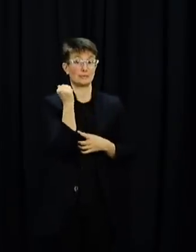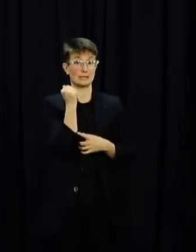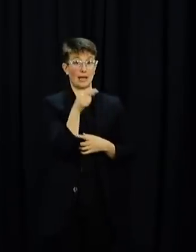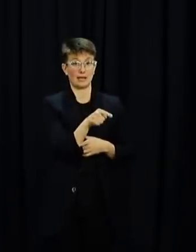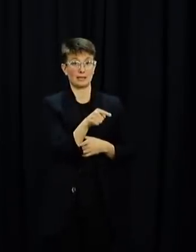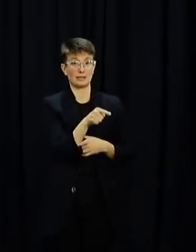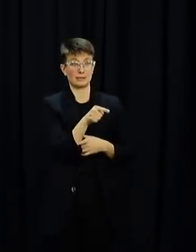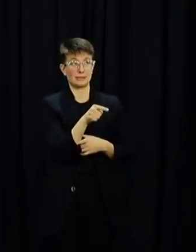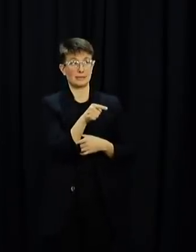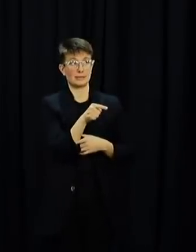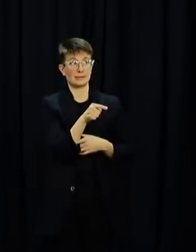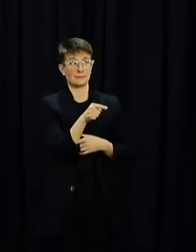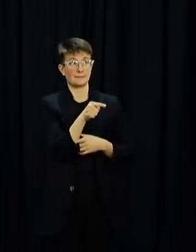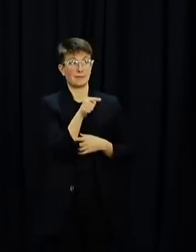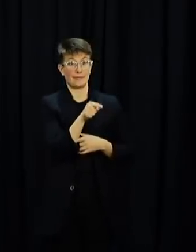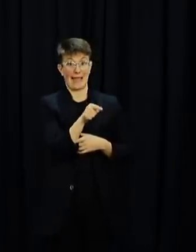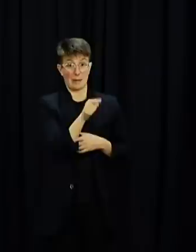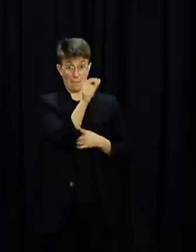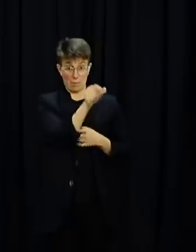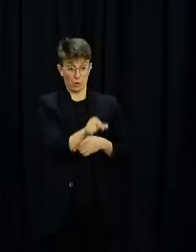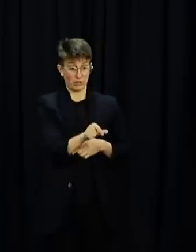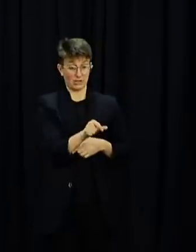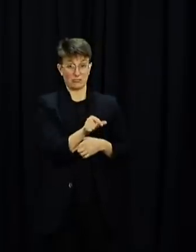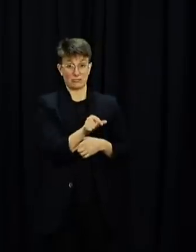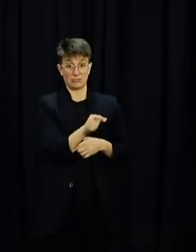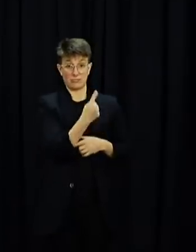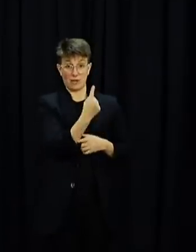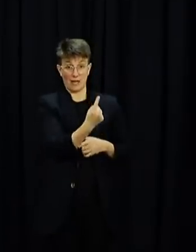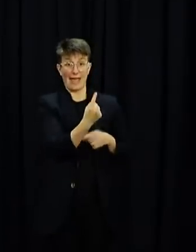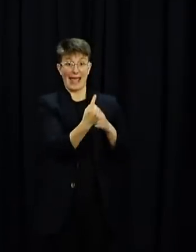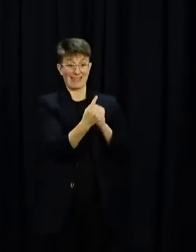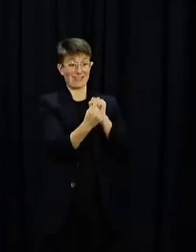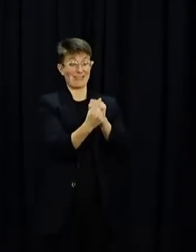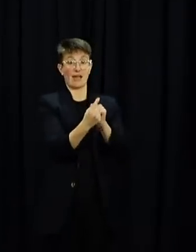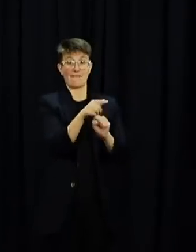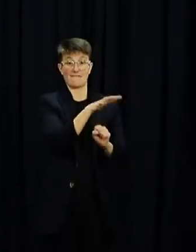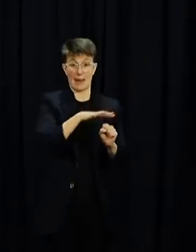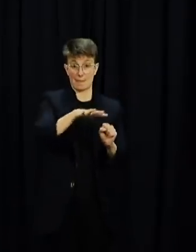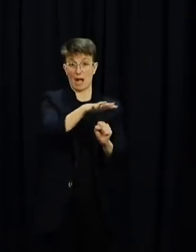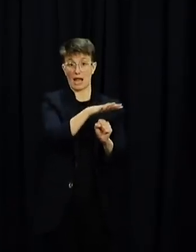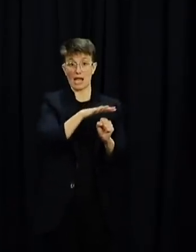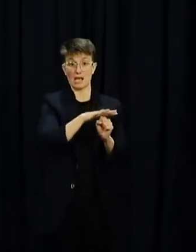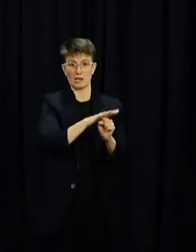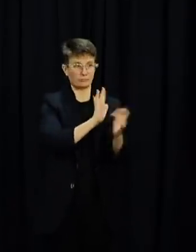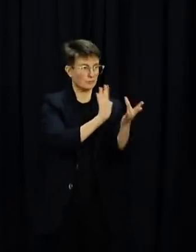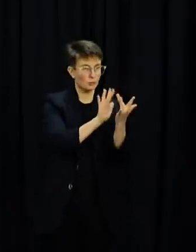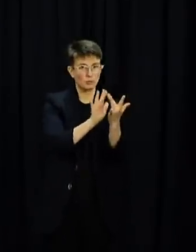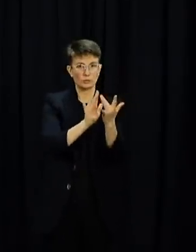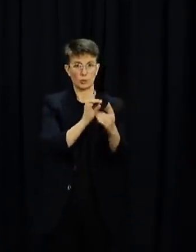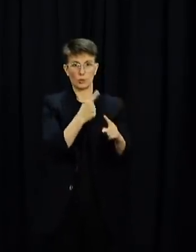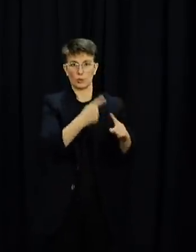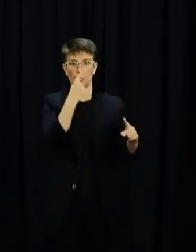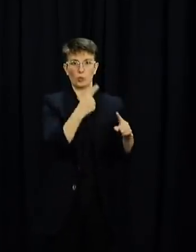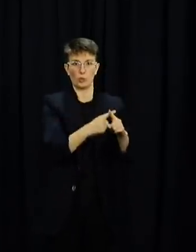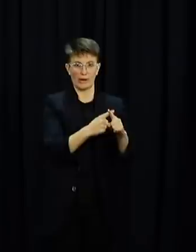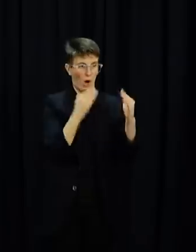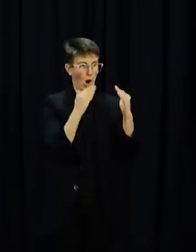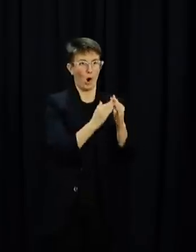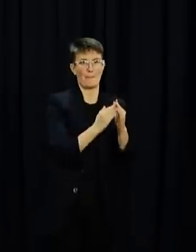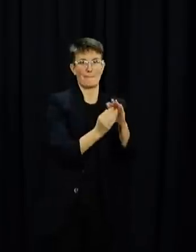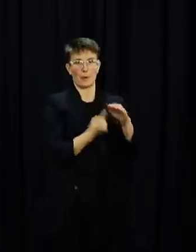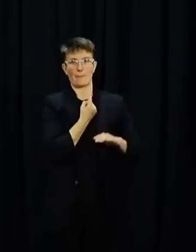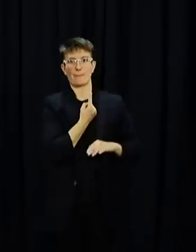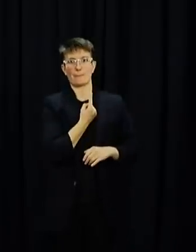both the case and all members of the original case's family were contacted and self-isolated